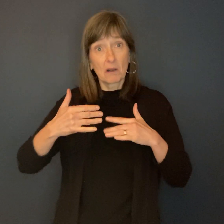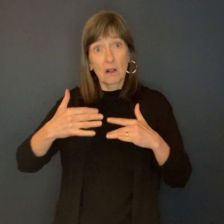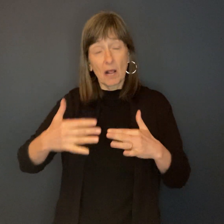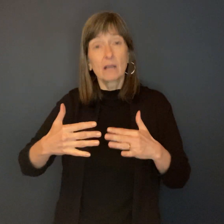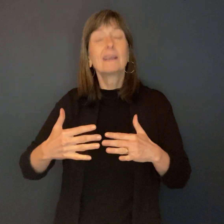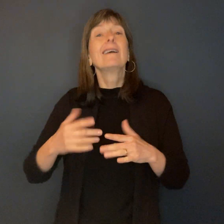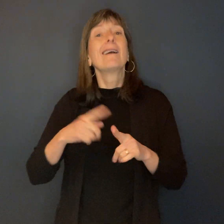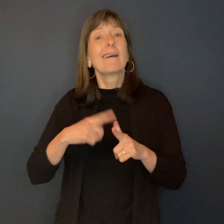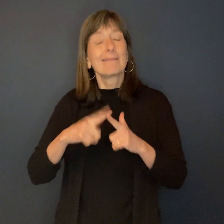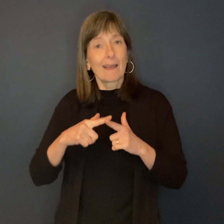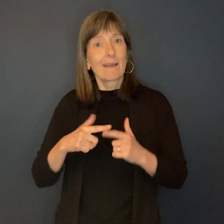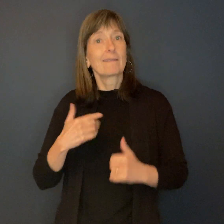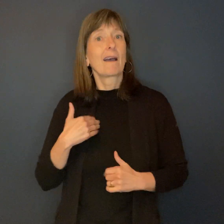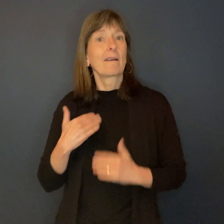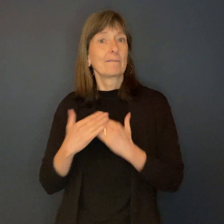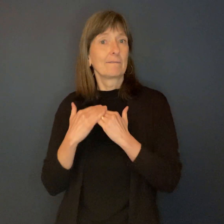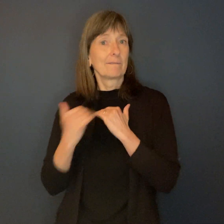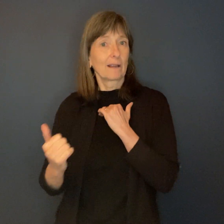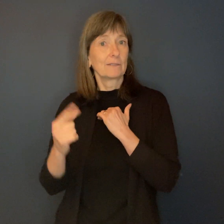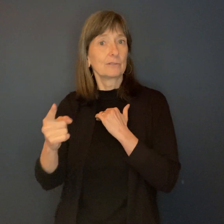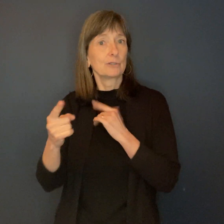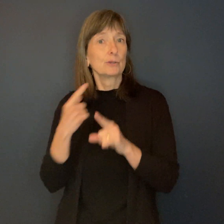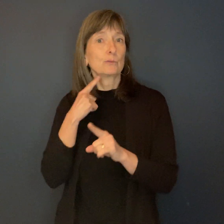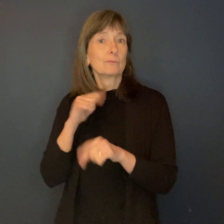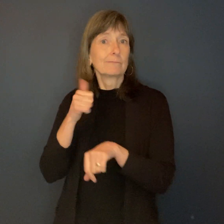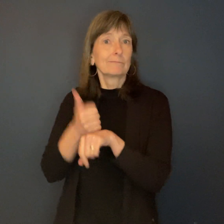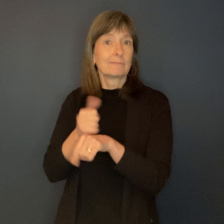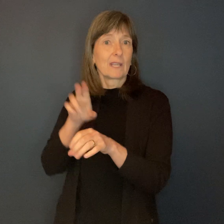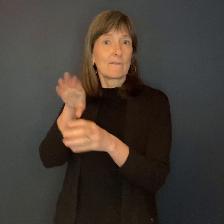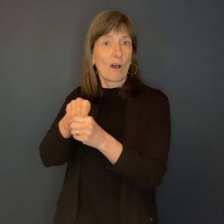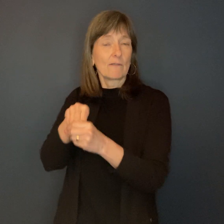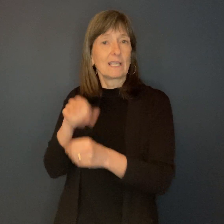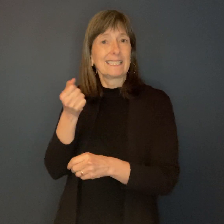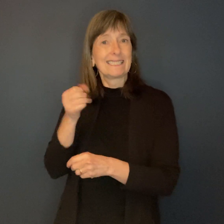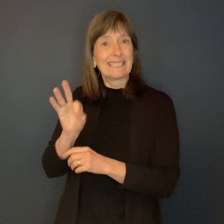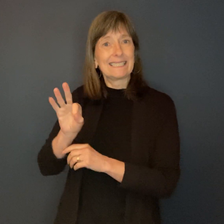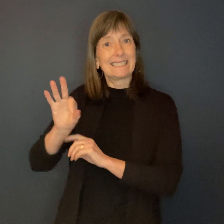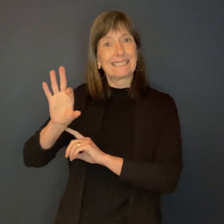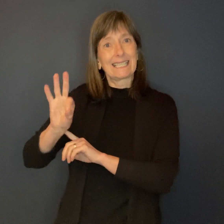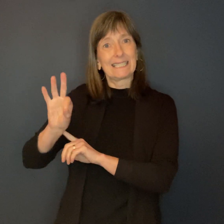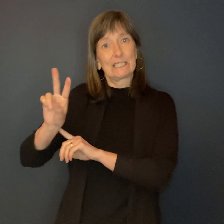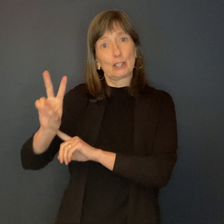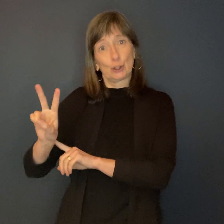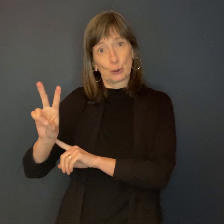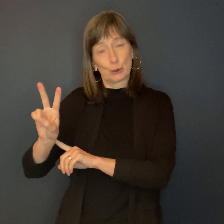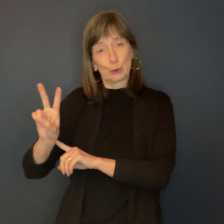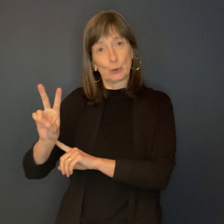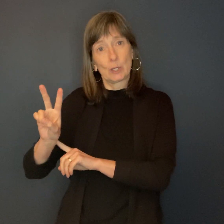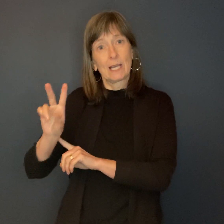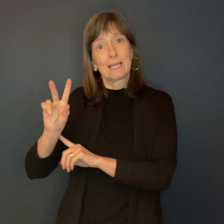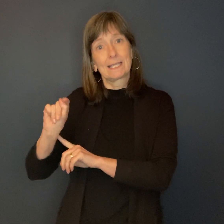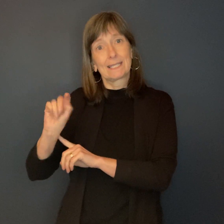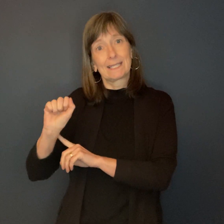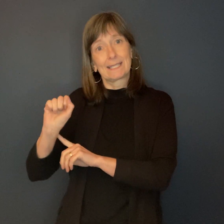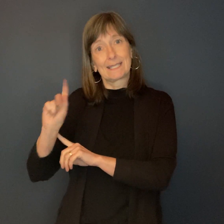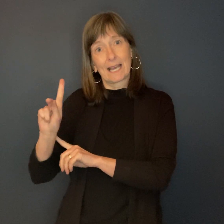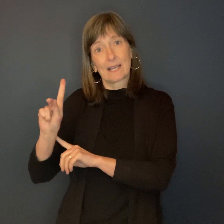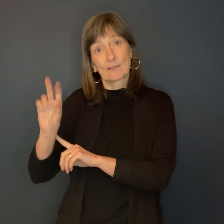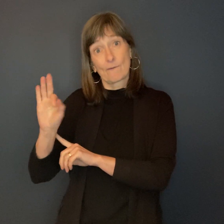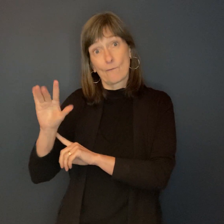sit on the 1992 task force, which started out as being the alternatives to guardianship,